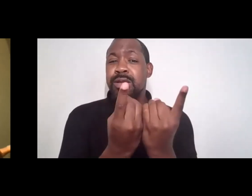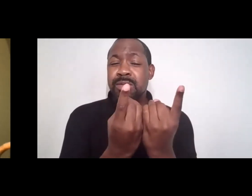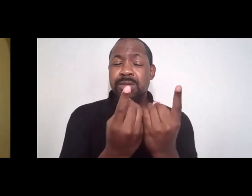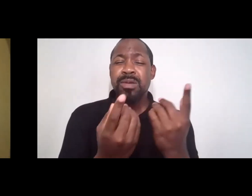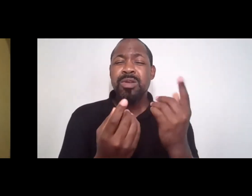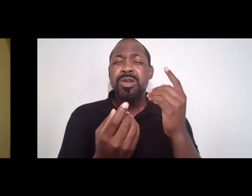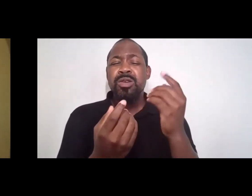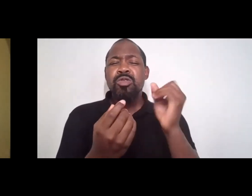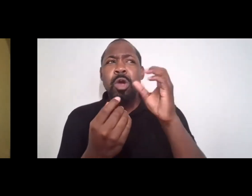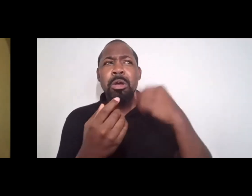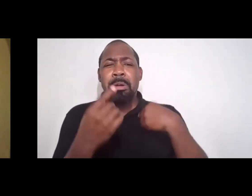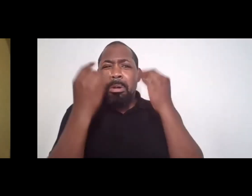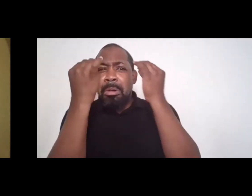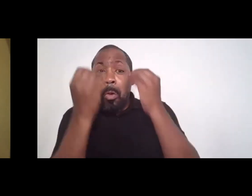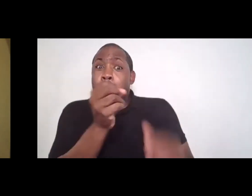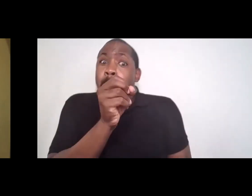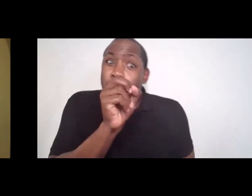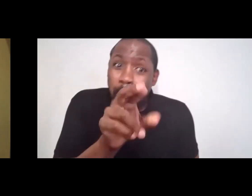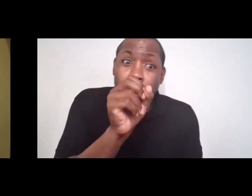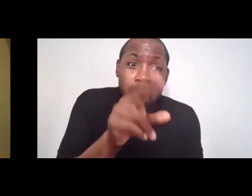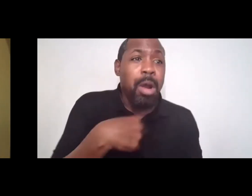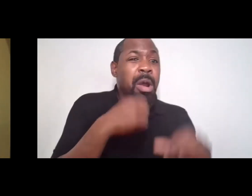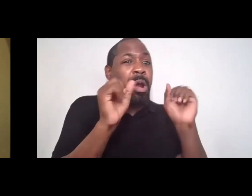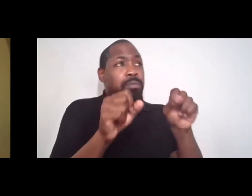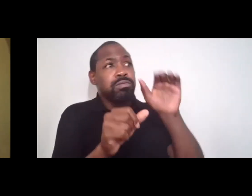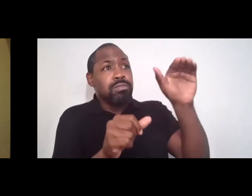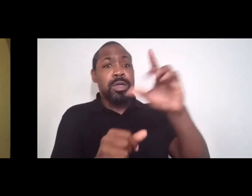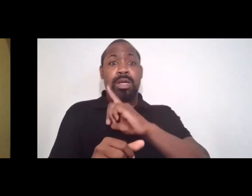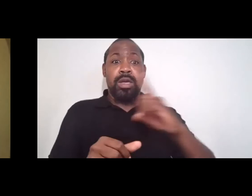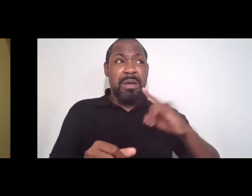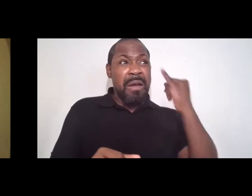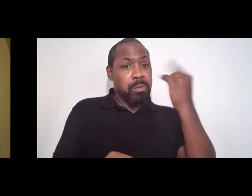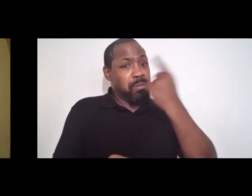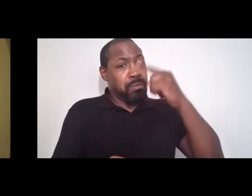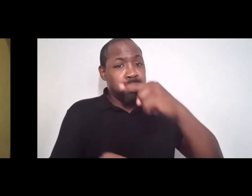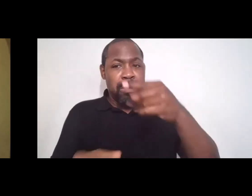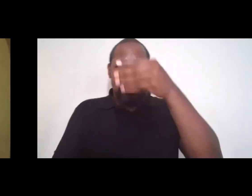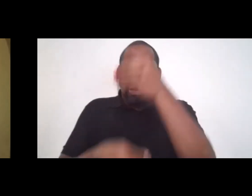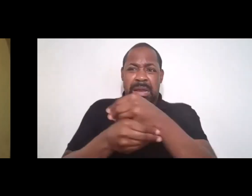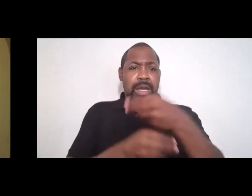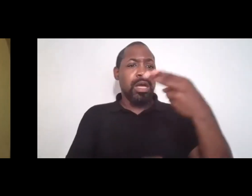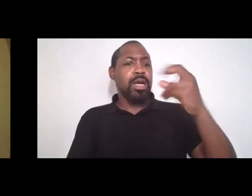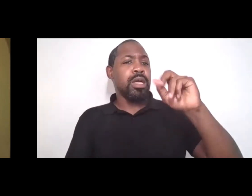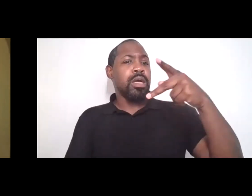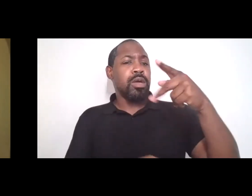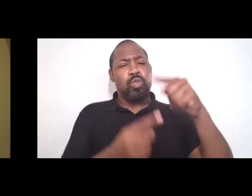as an additional department to Rhode Island Commission. Or even we can reach out to legislators and ask